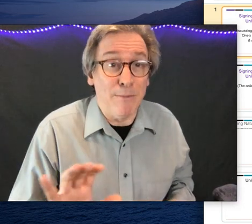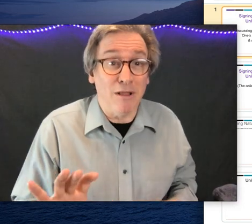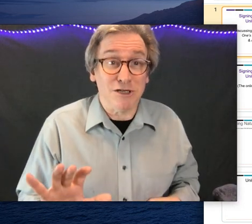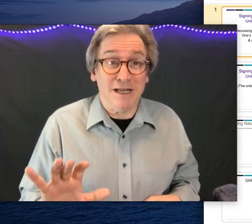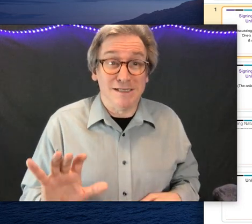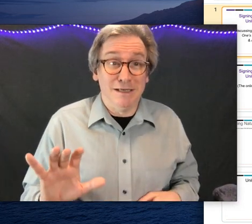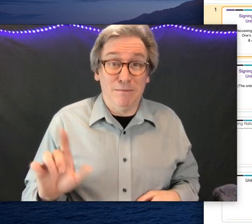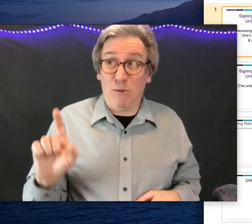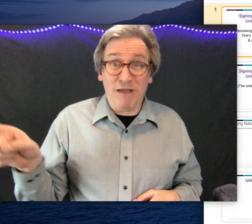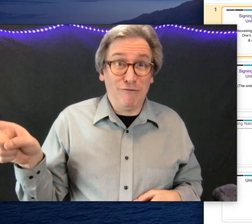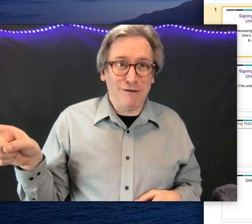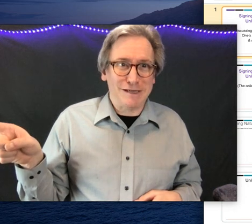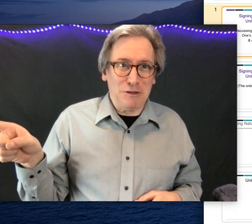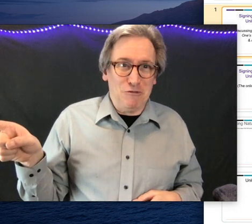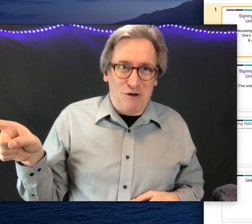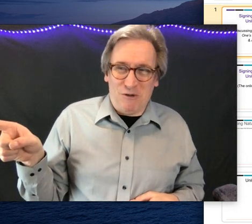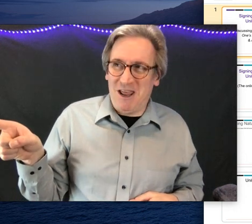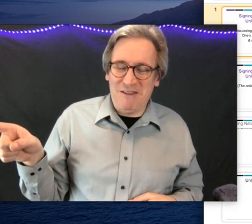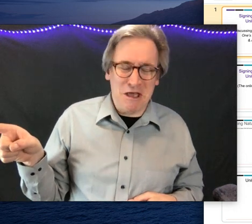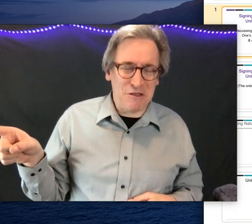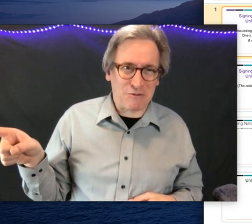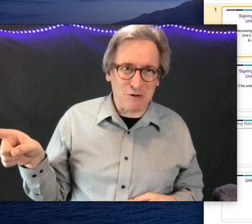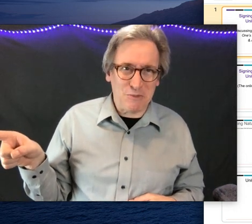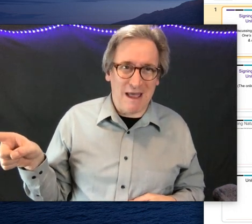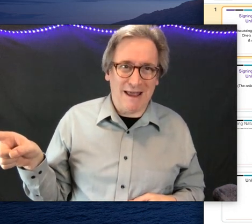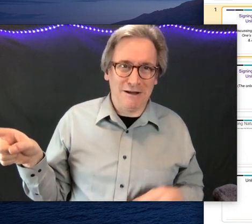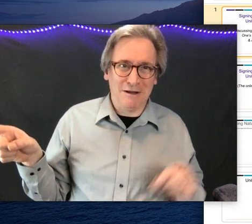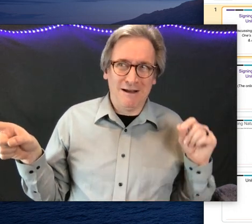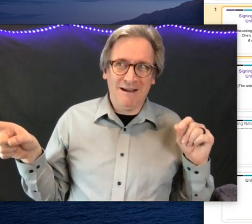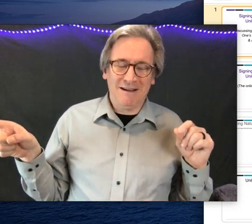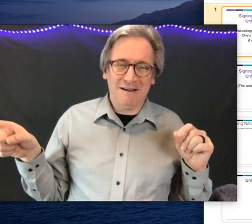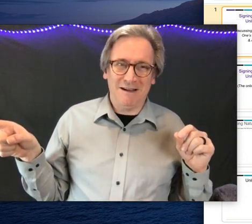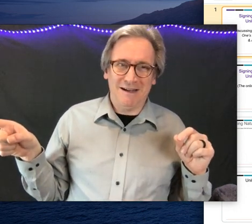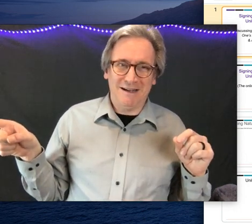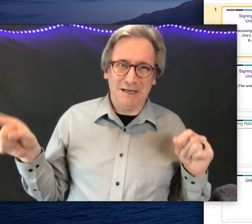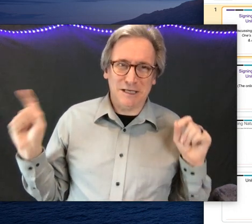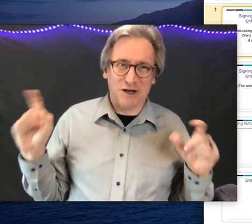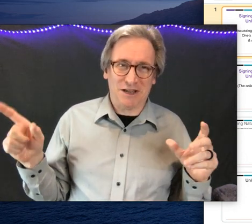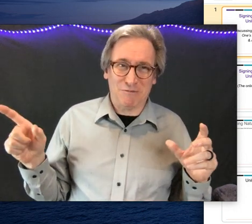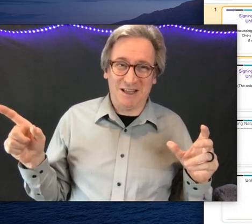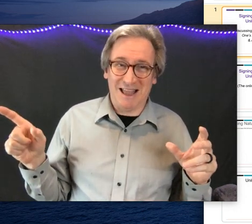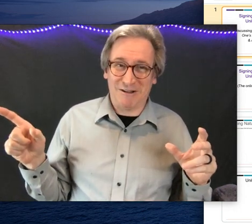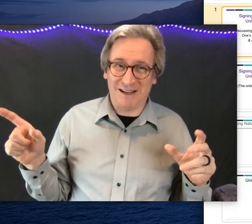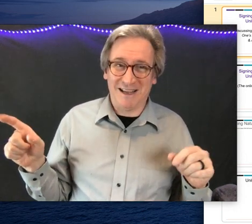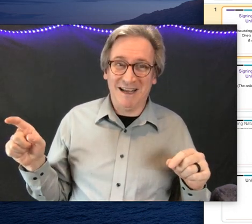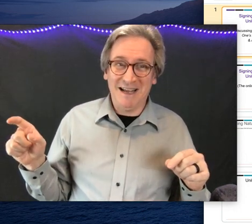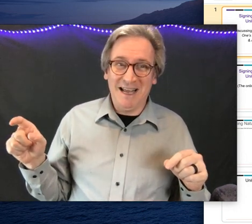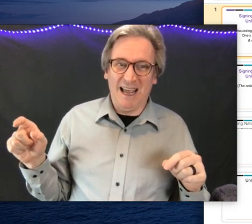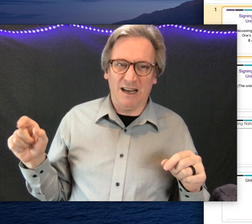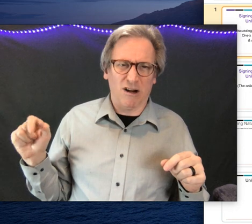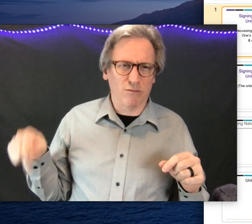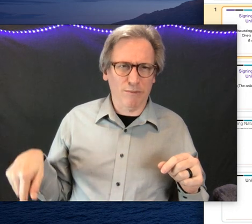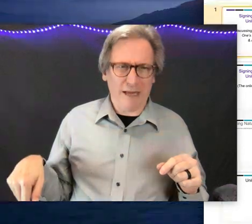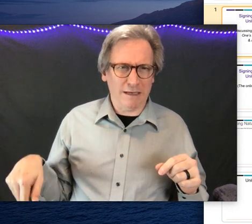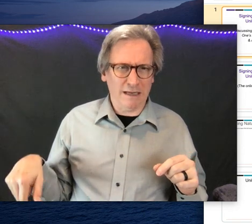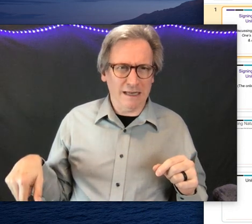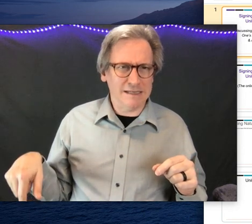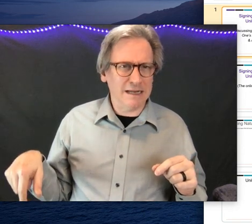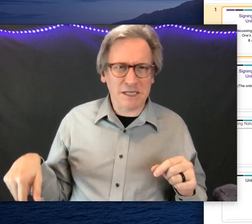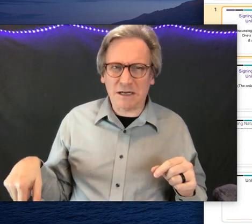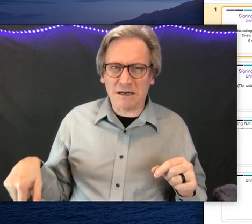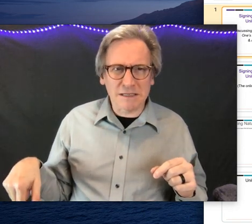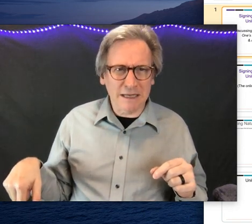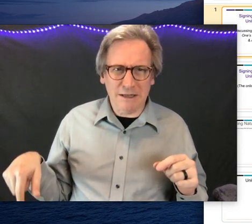I apologize. My wife is on the phone in the other room and is talking really loudly, and our roommate